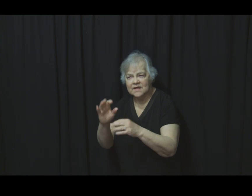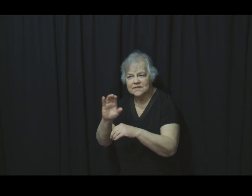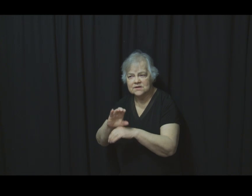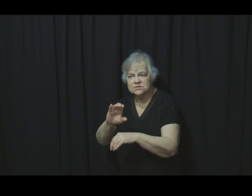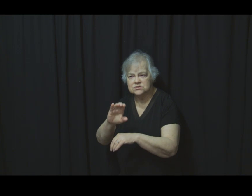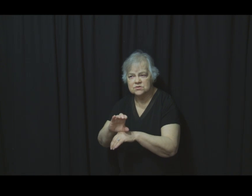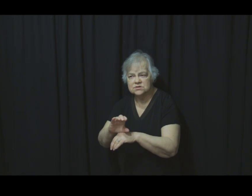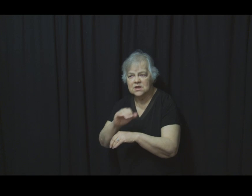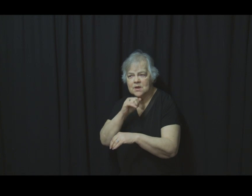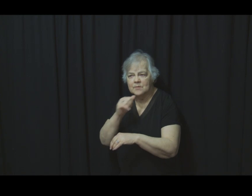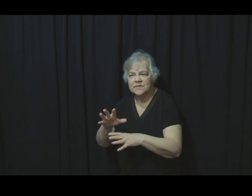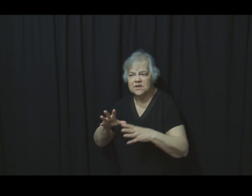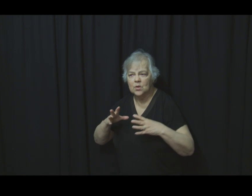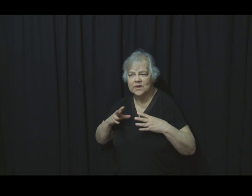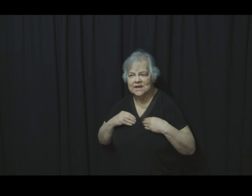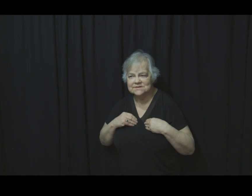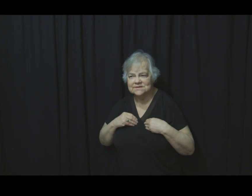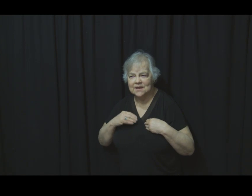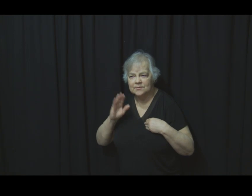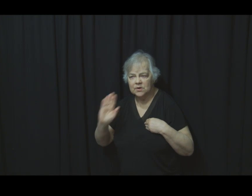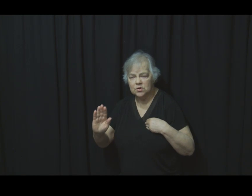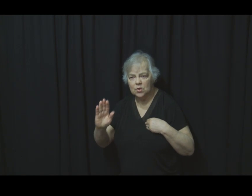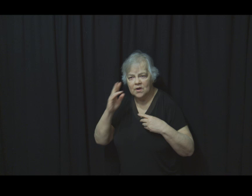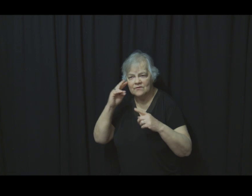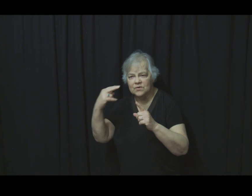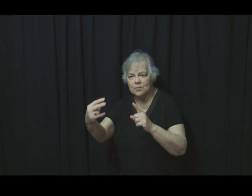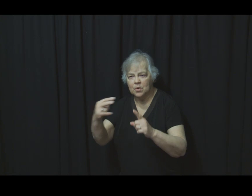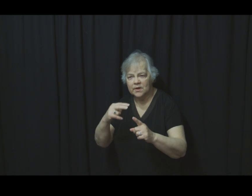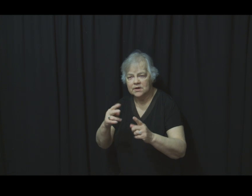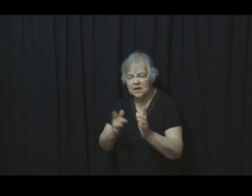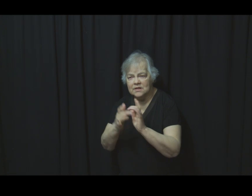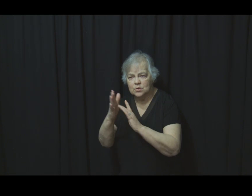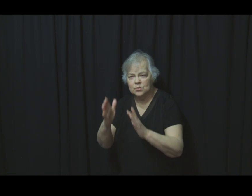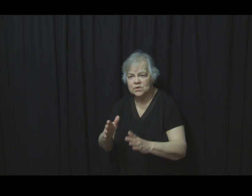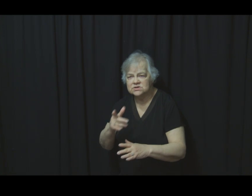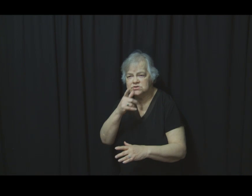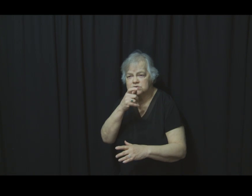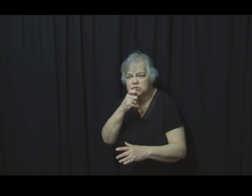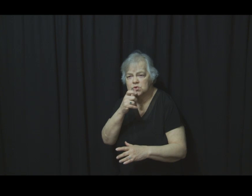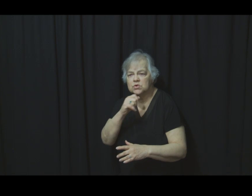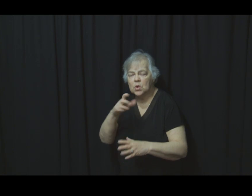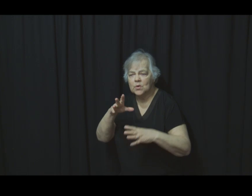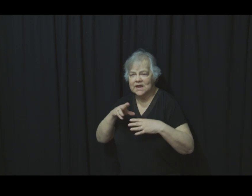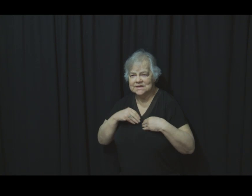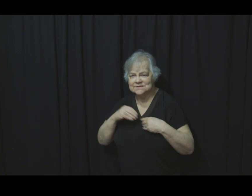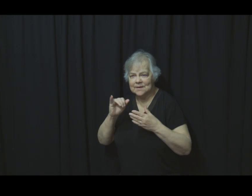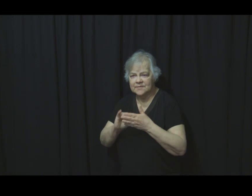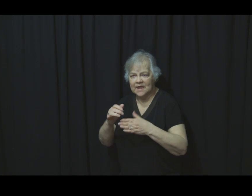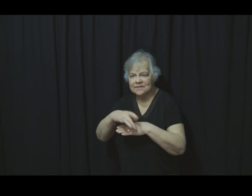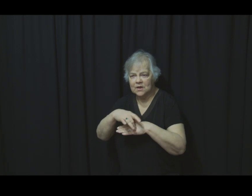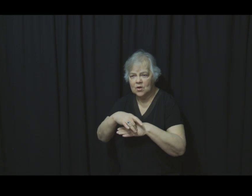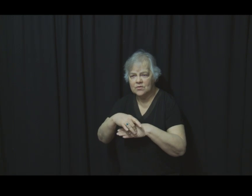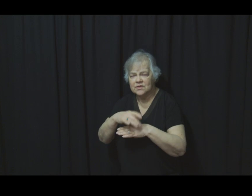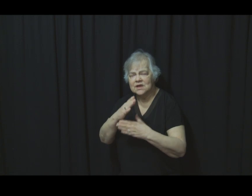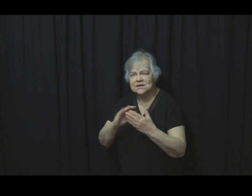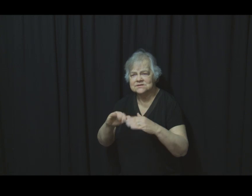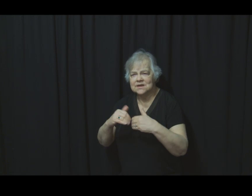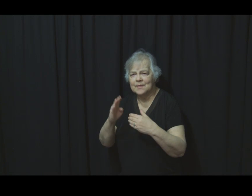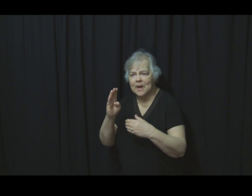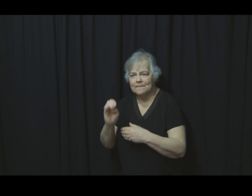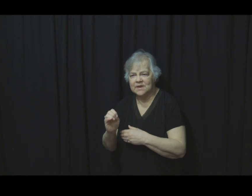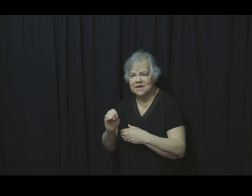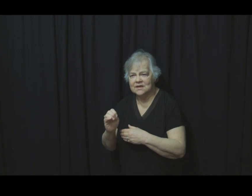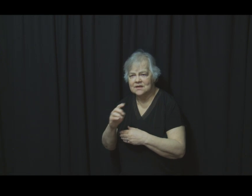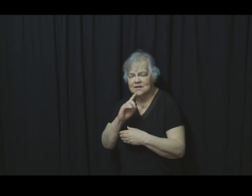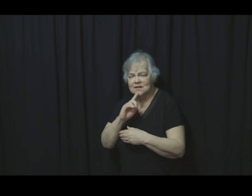don't accept your point of view. There are Christians who don't accept that the earth could somehow be this